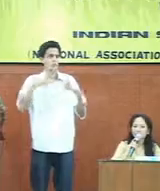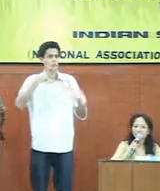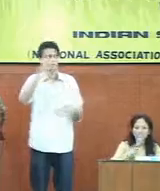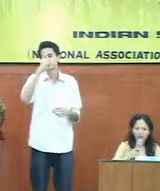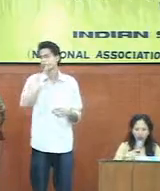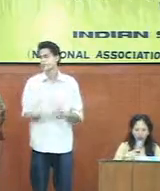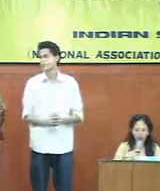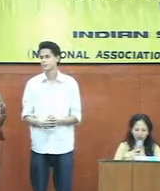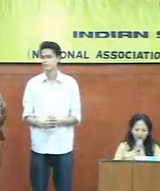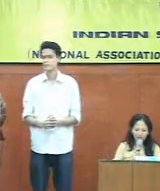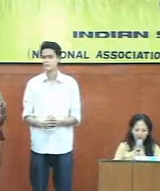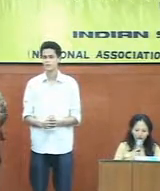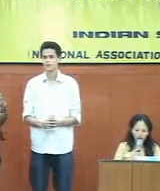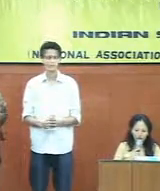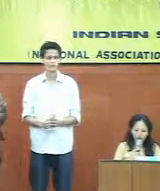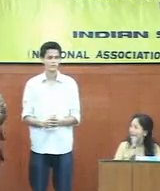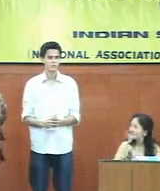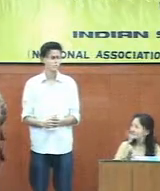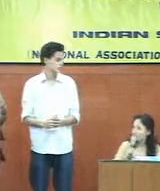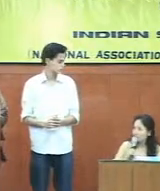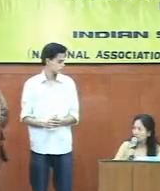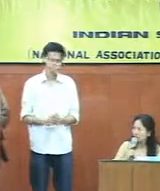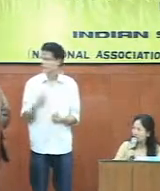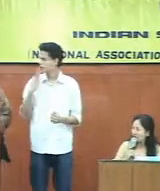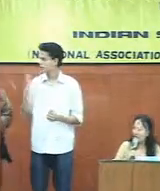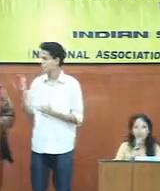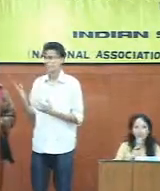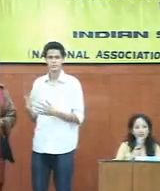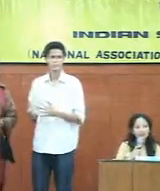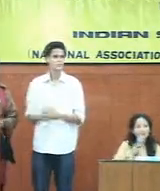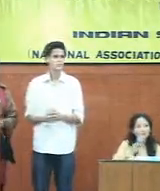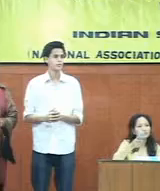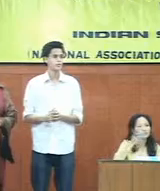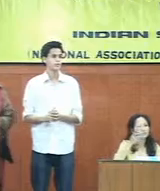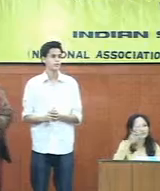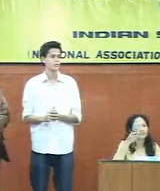Yeah. Yeah. Now we have the, thank you, Roma.